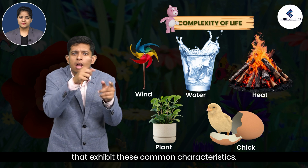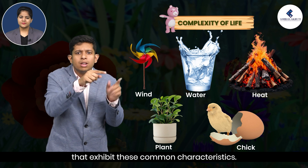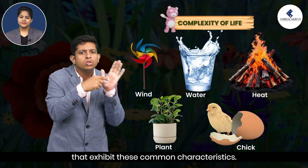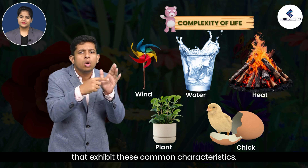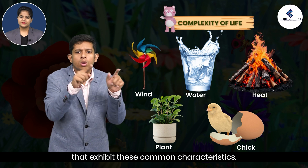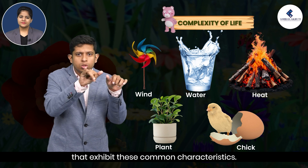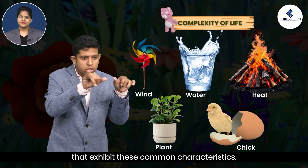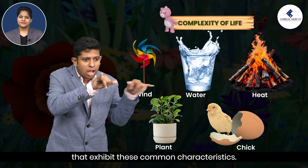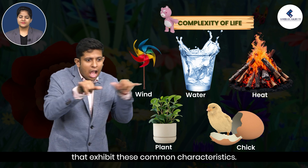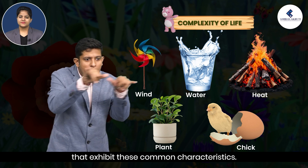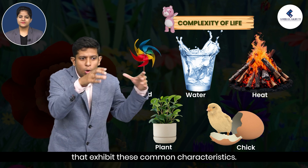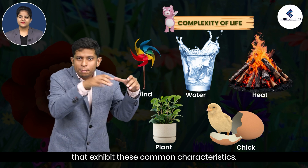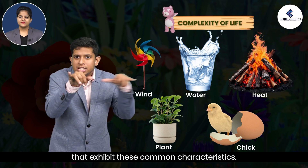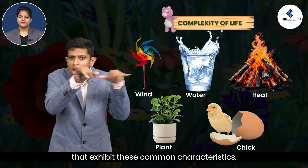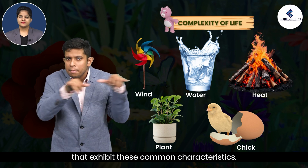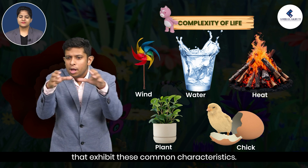characteristics.